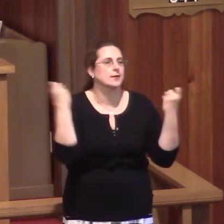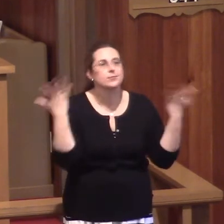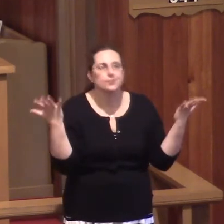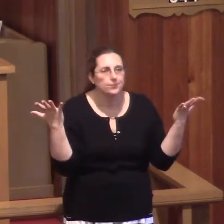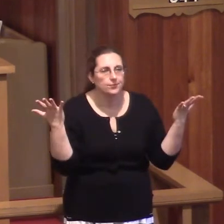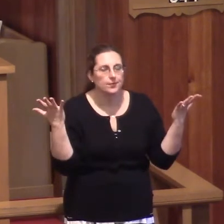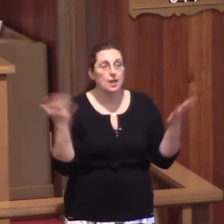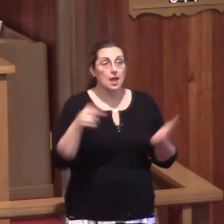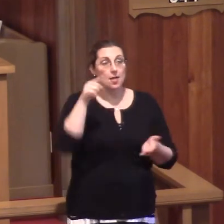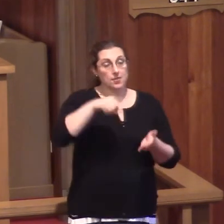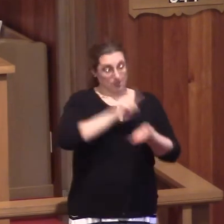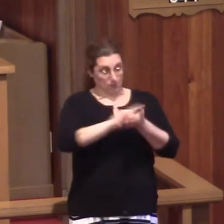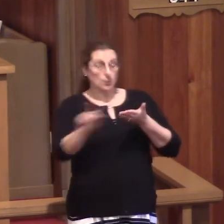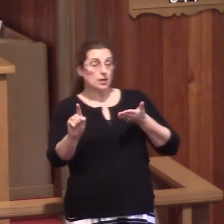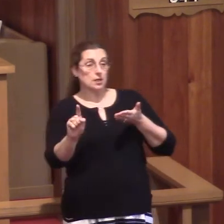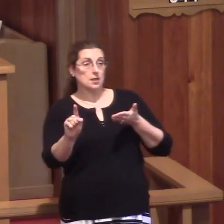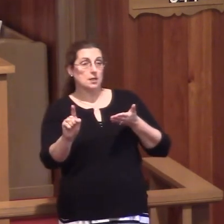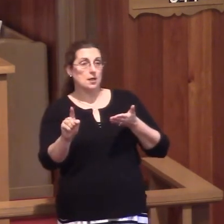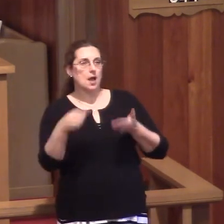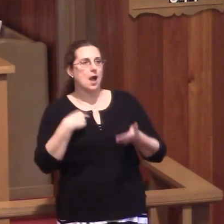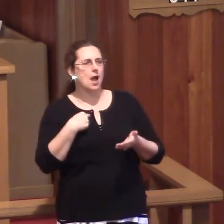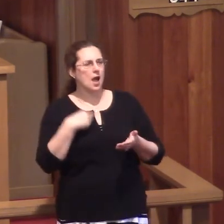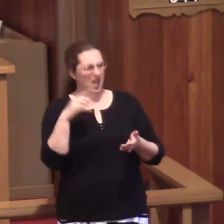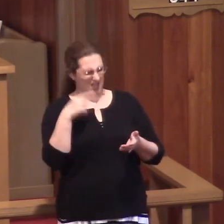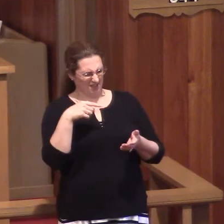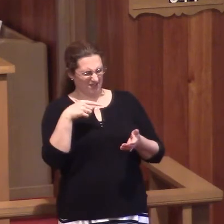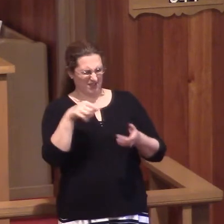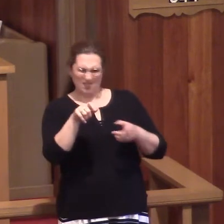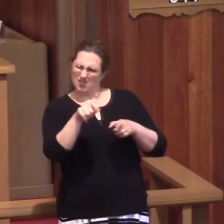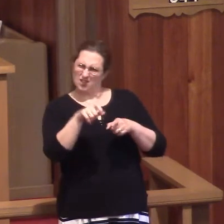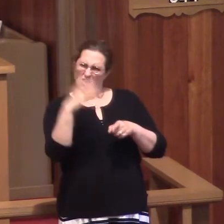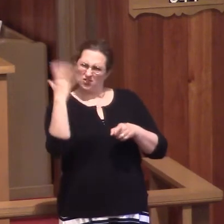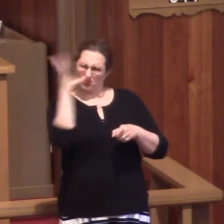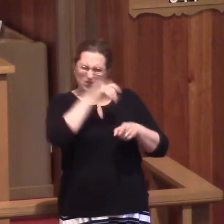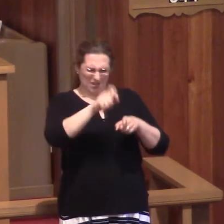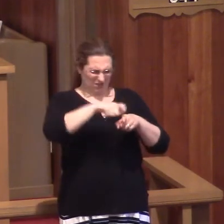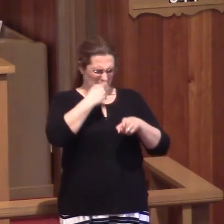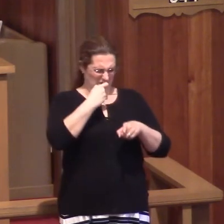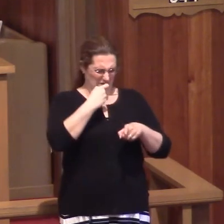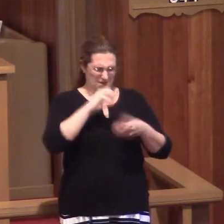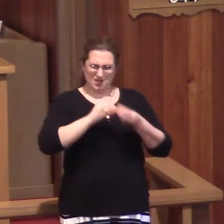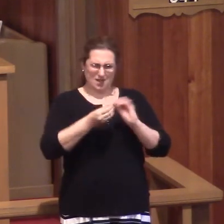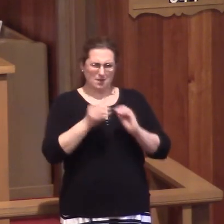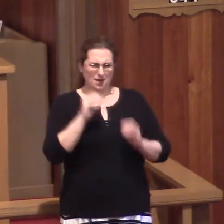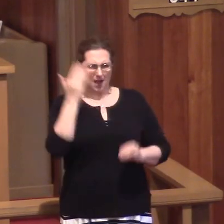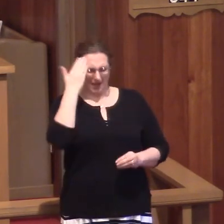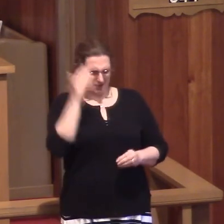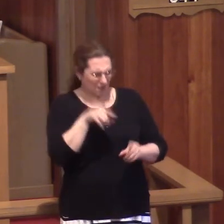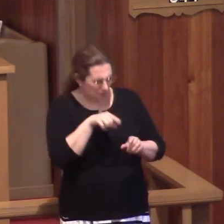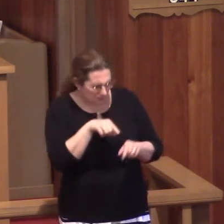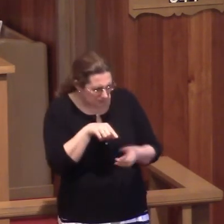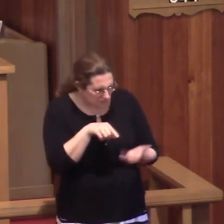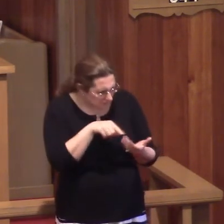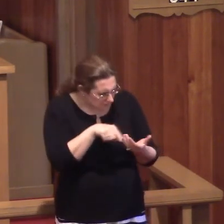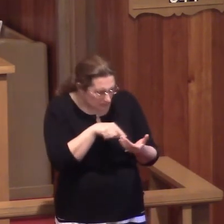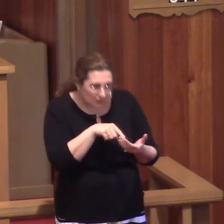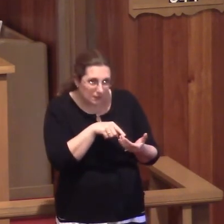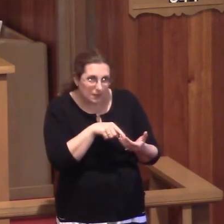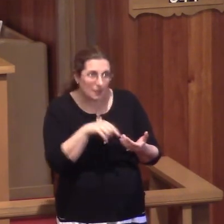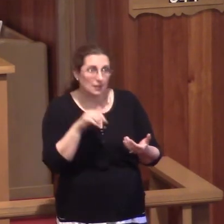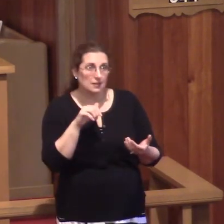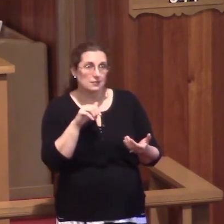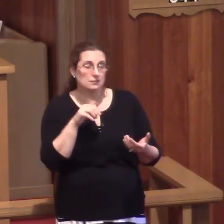Well, this past week, I got a strange phone call From a number that I didn't recognize, Which is an